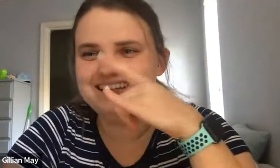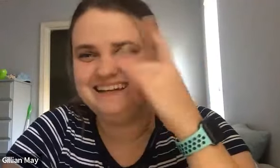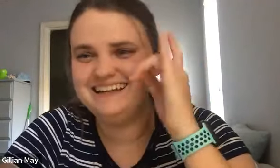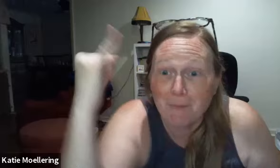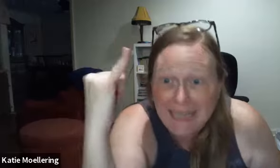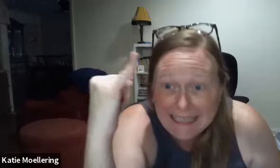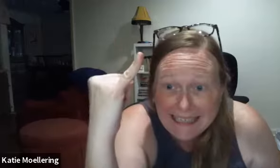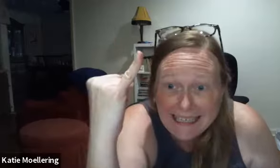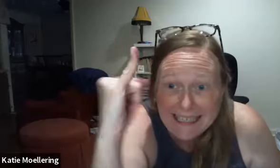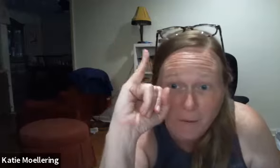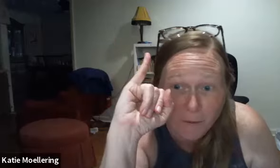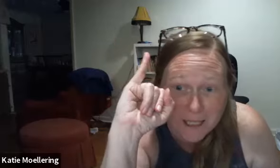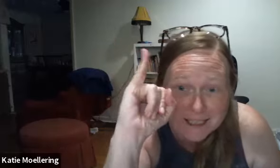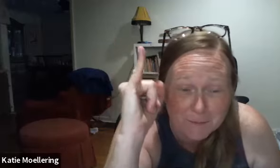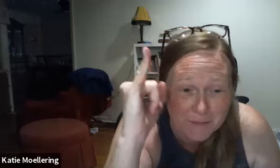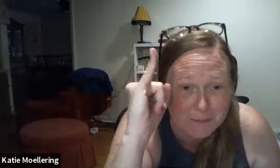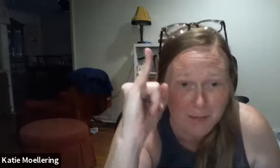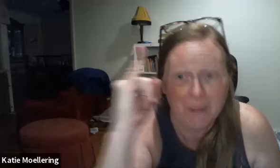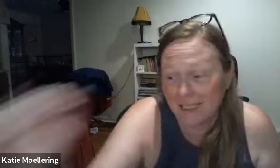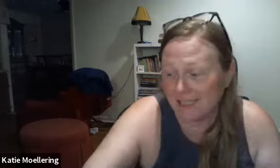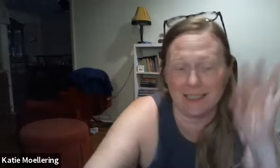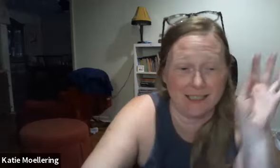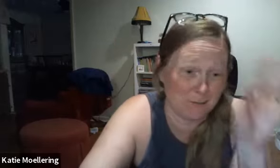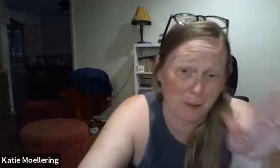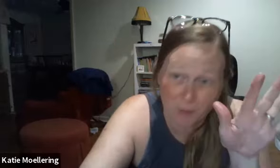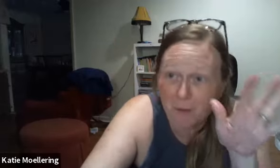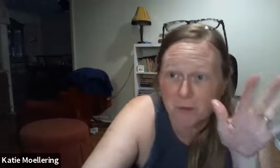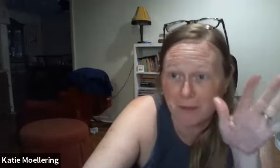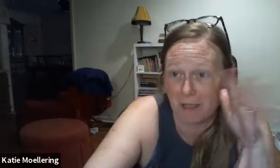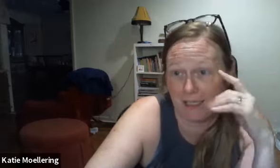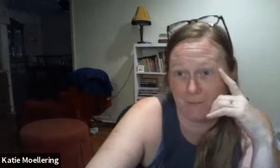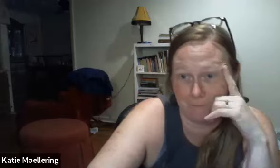my pinky is my problem with my pinky.